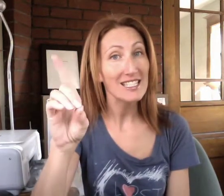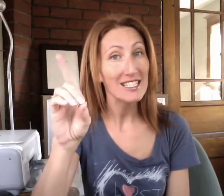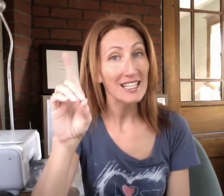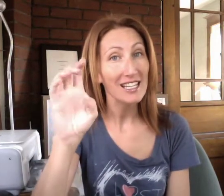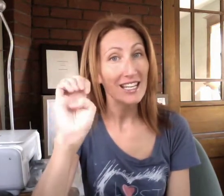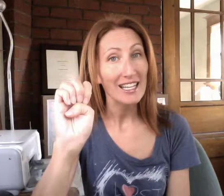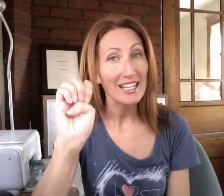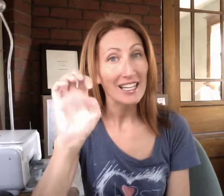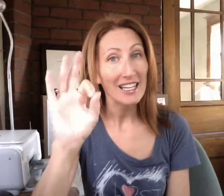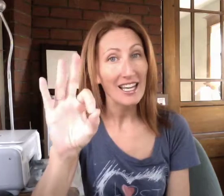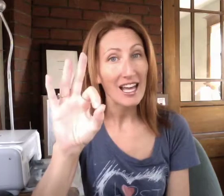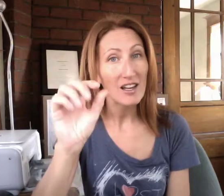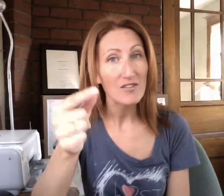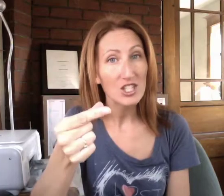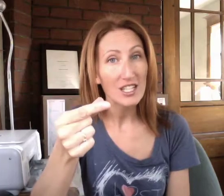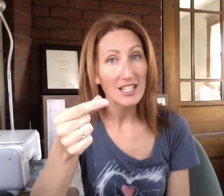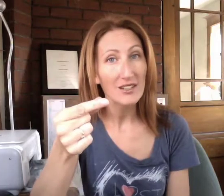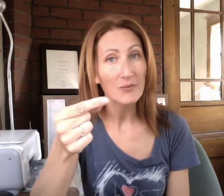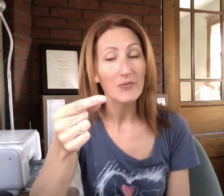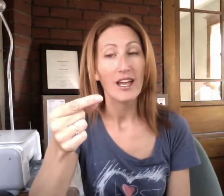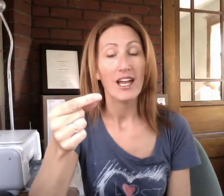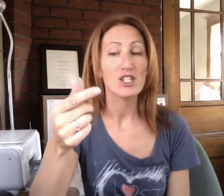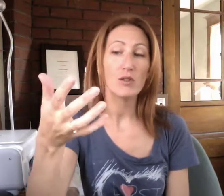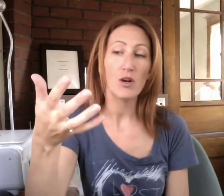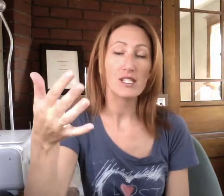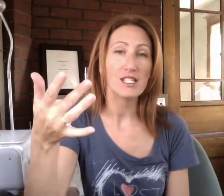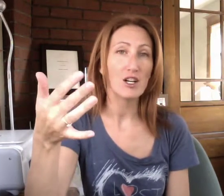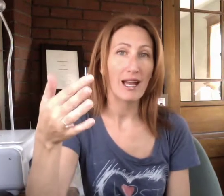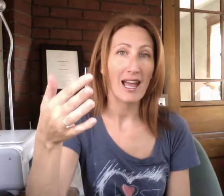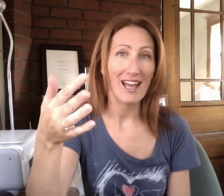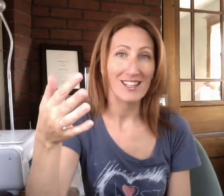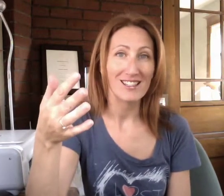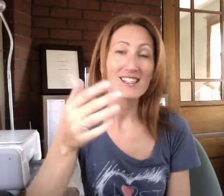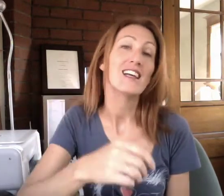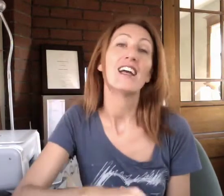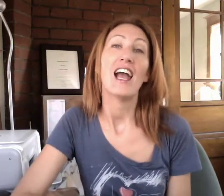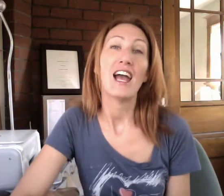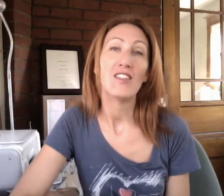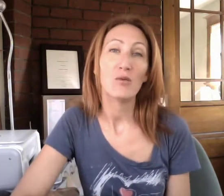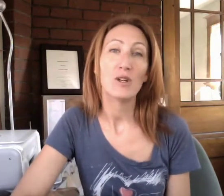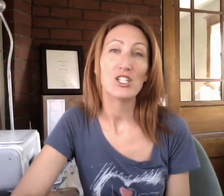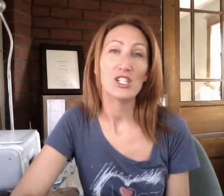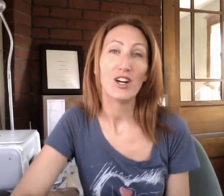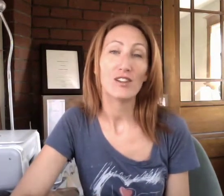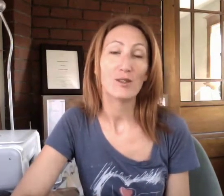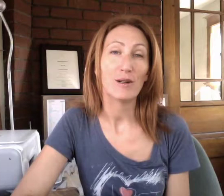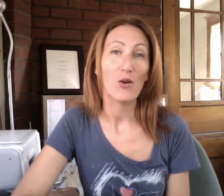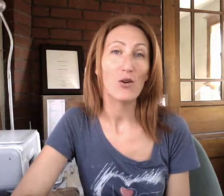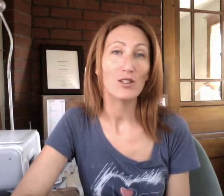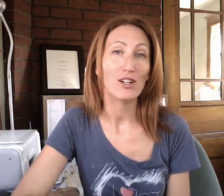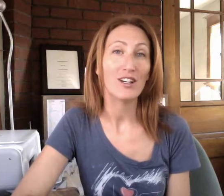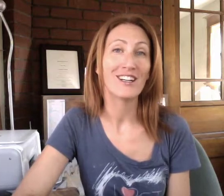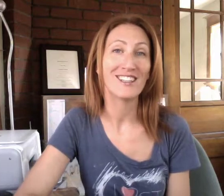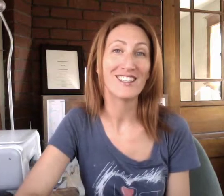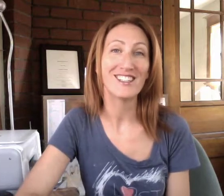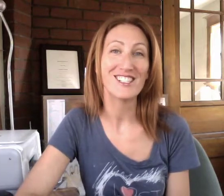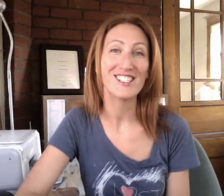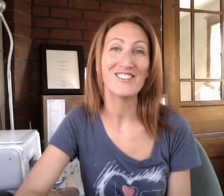D, E, F, G. And she would always stare at my hands. And then when she got a little bit older, she would